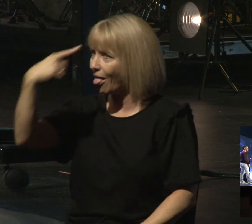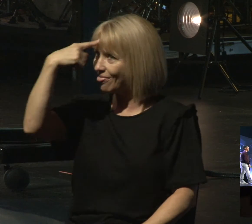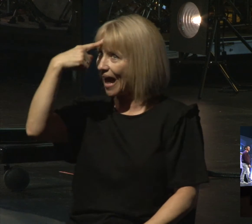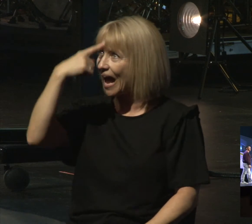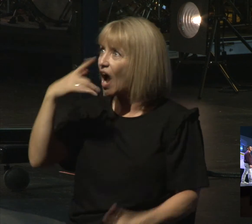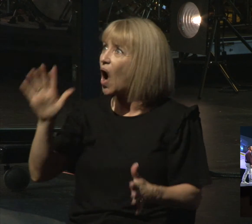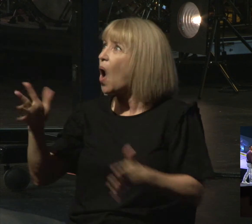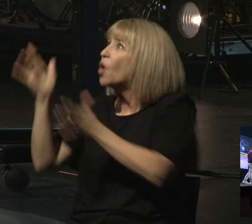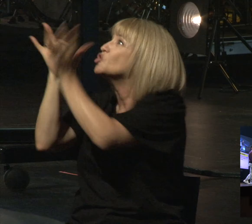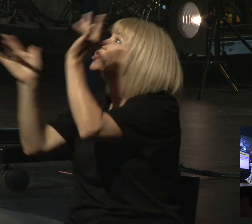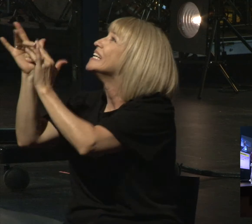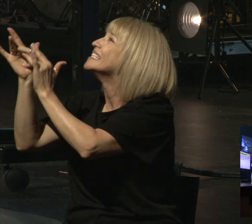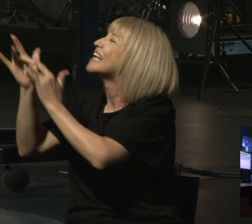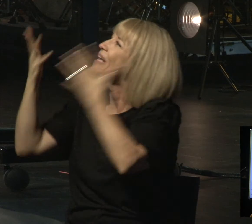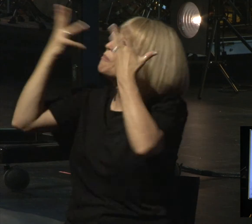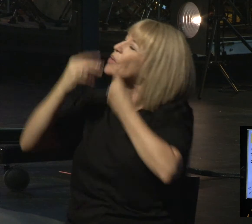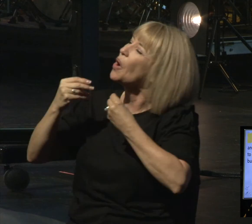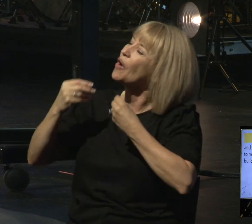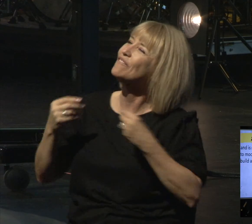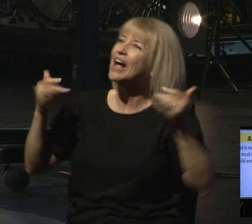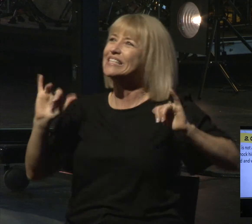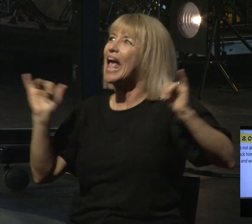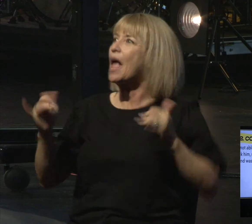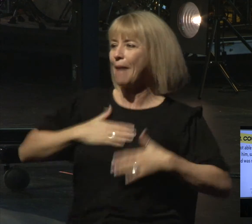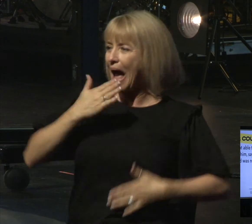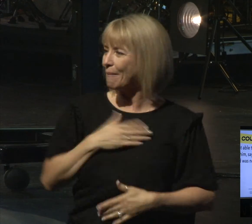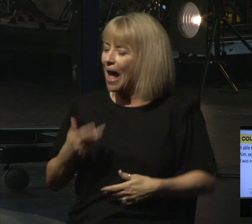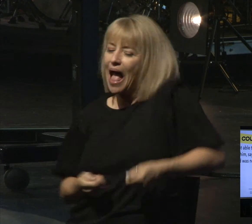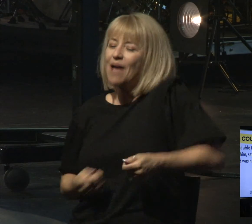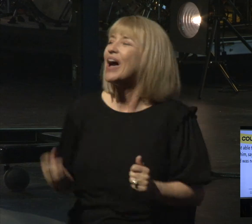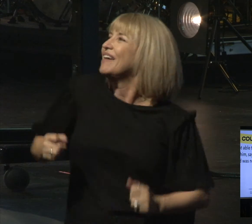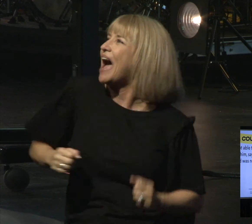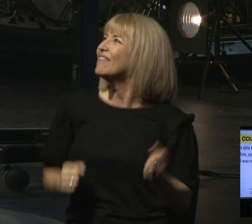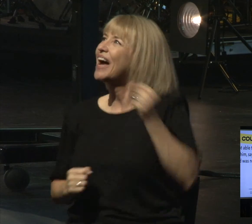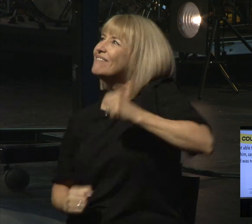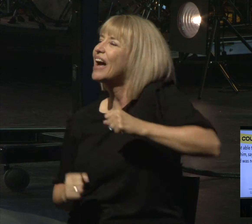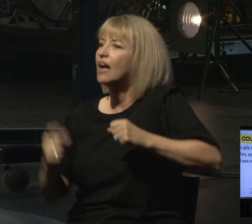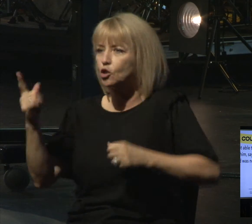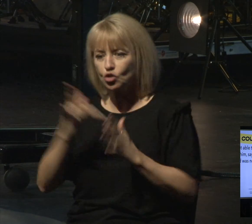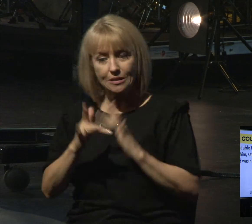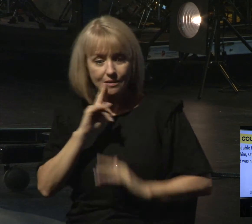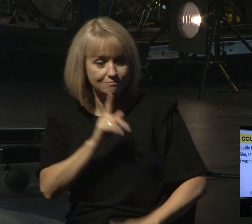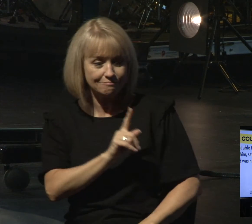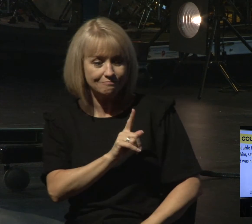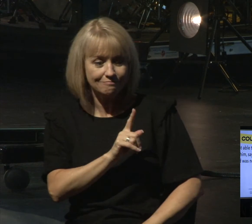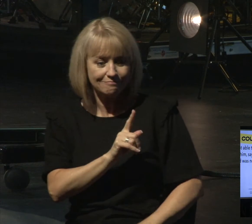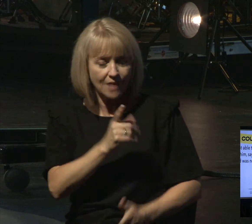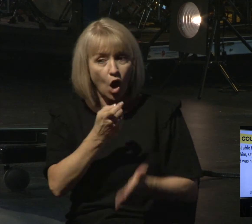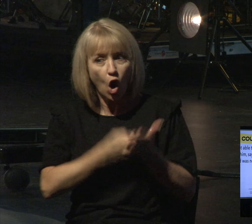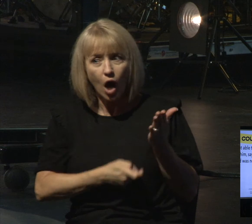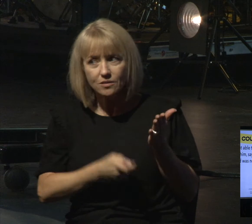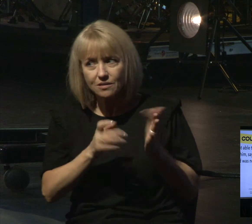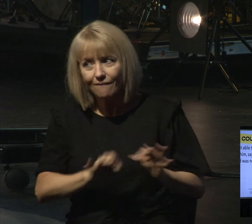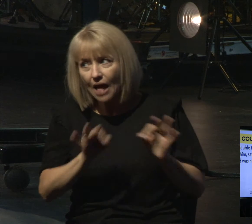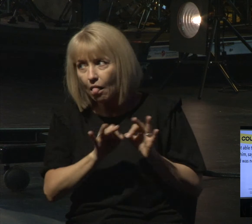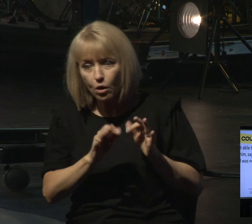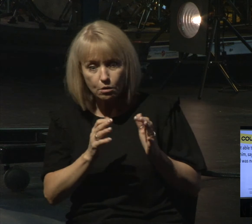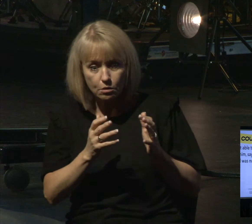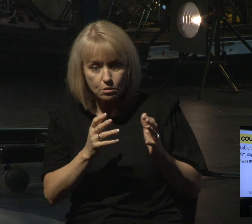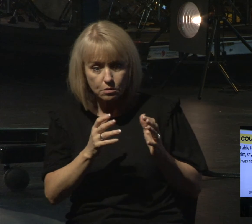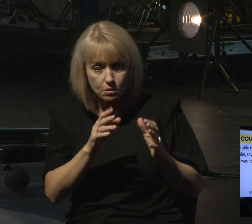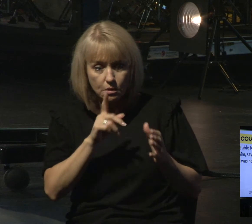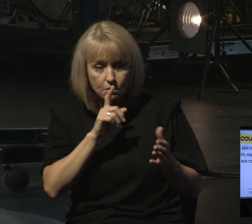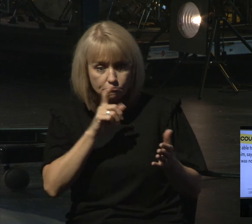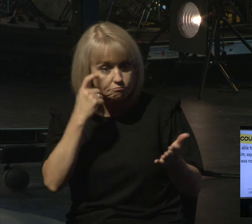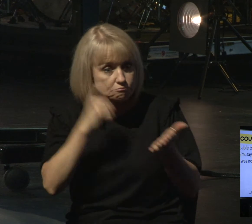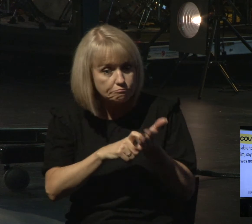waggly tails and walking dogs. But Jesus says, there's a cost to following me, and that cost is the cross. Are you willing